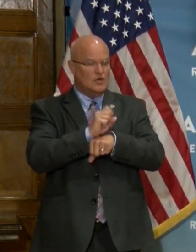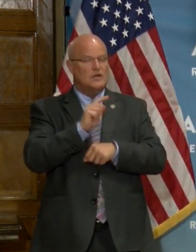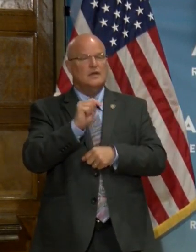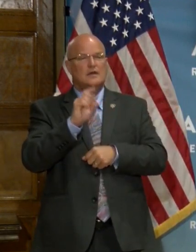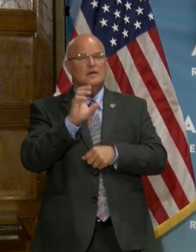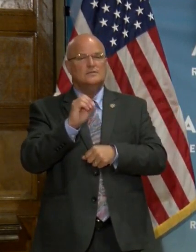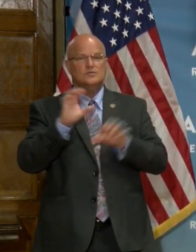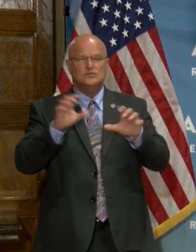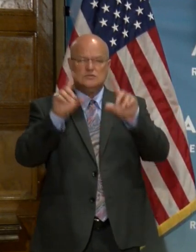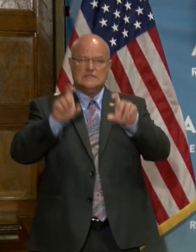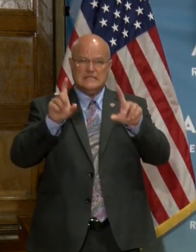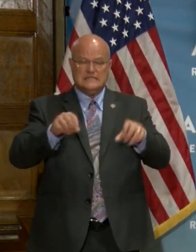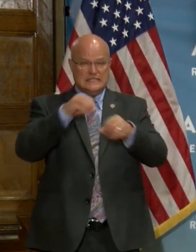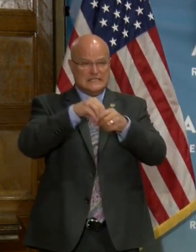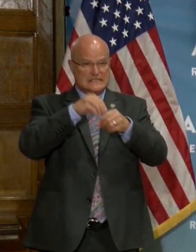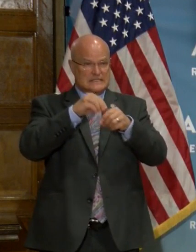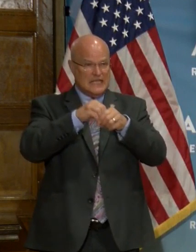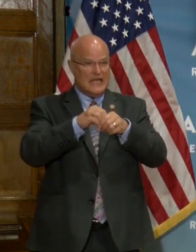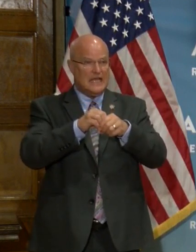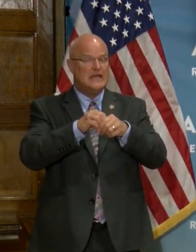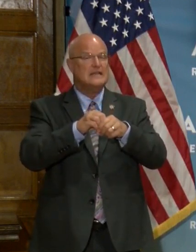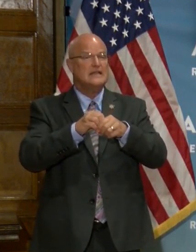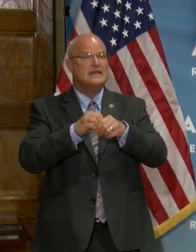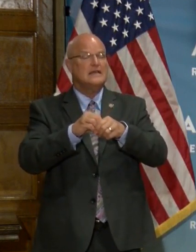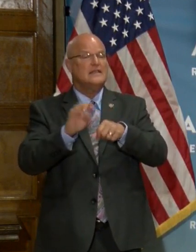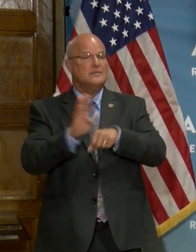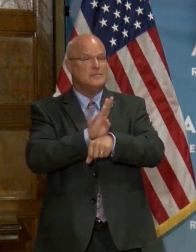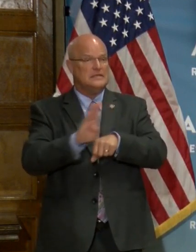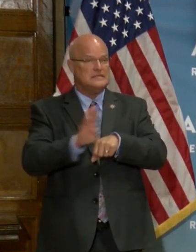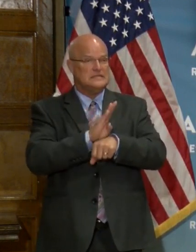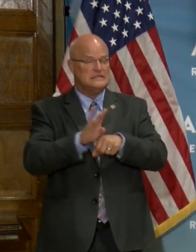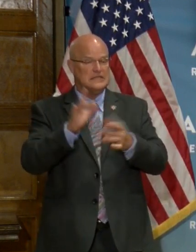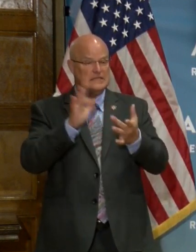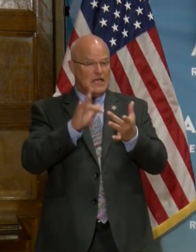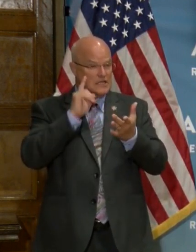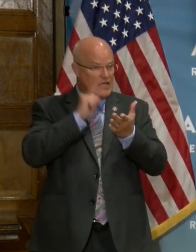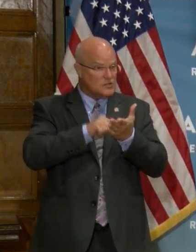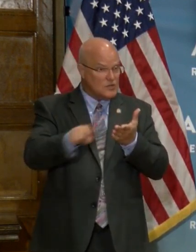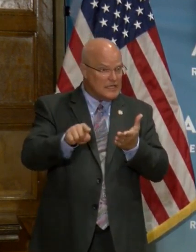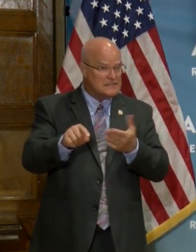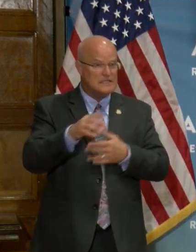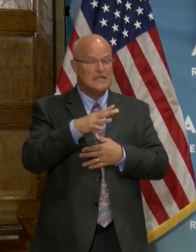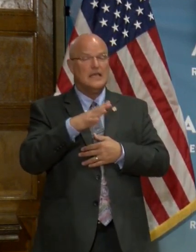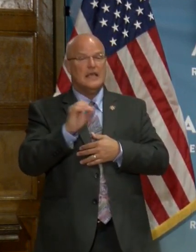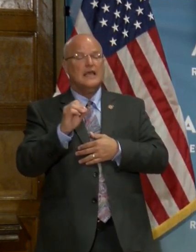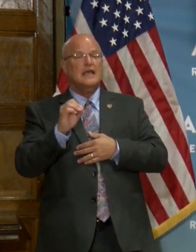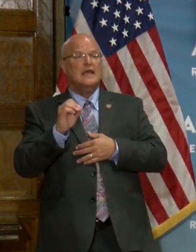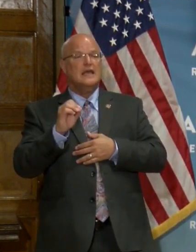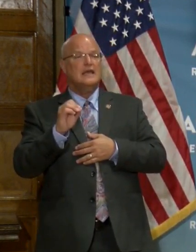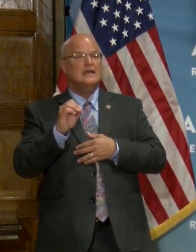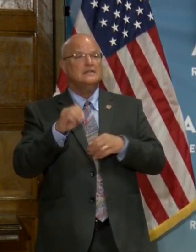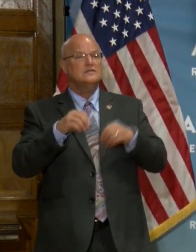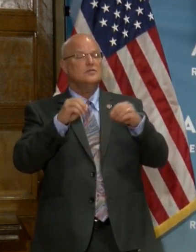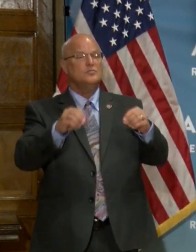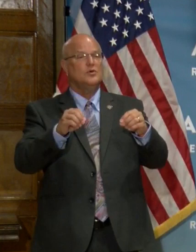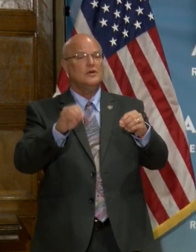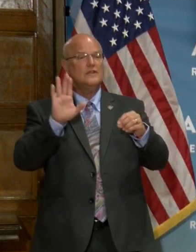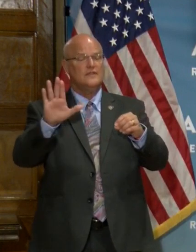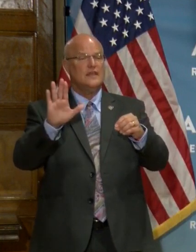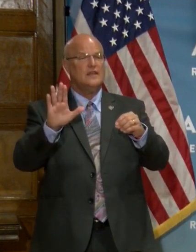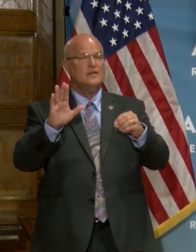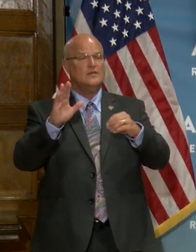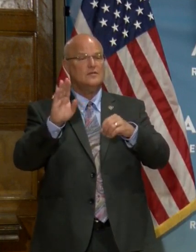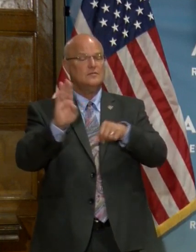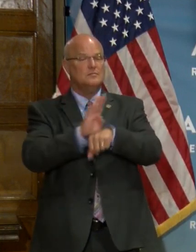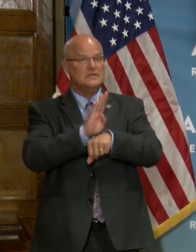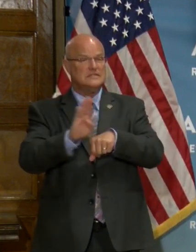to do testing, to do their own tracing as needed, and to put their facilities